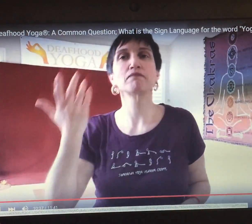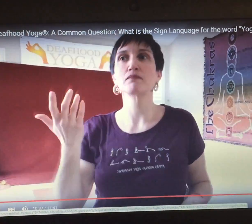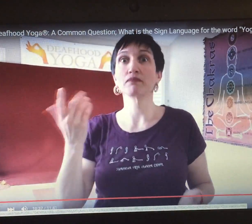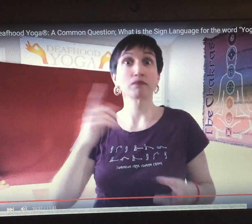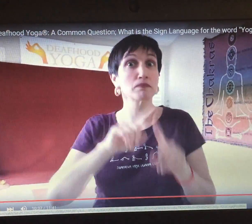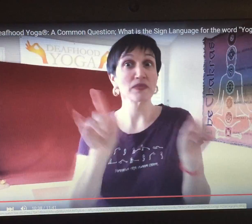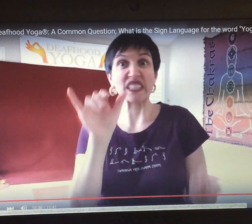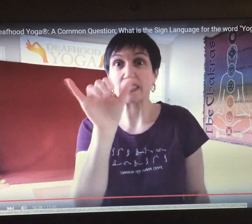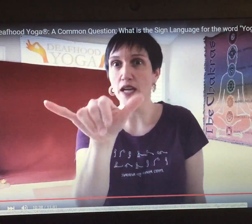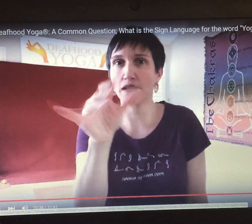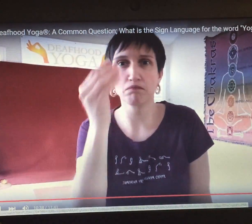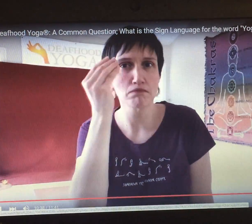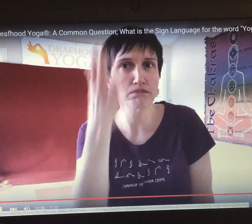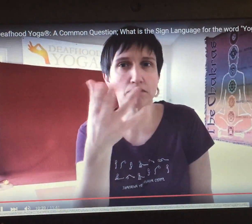we know